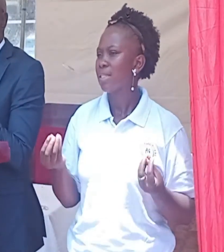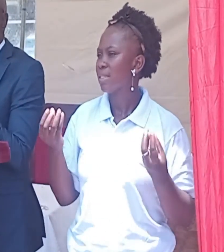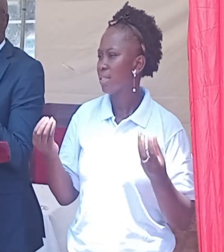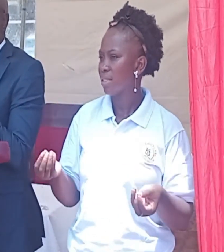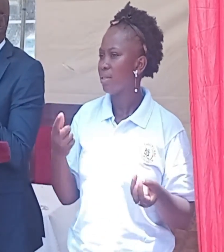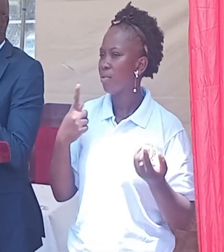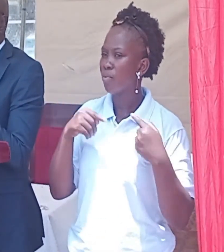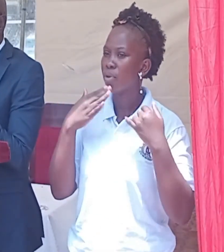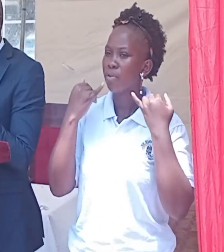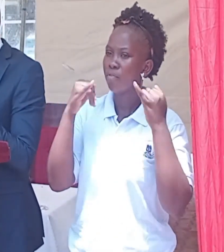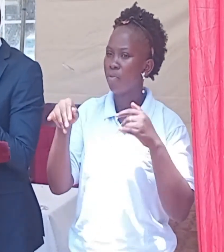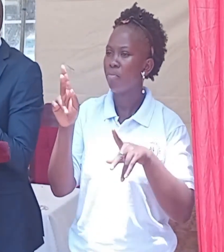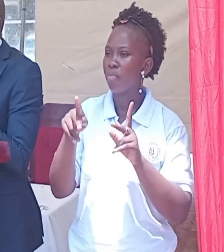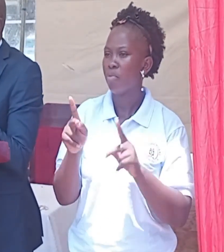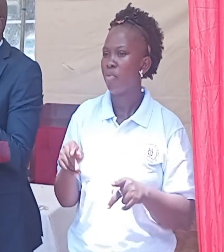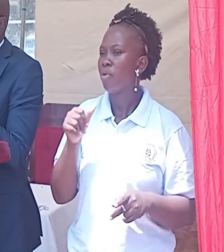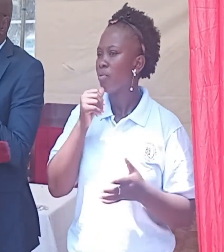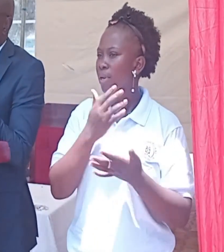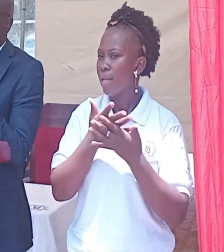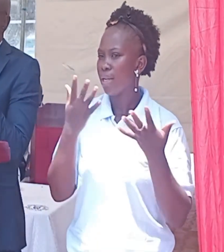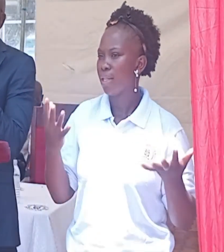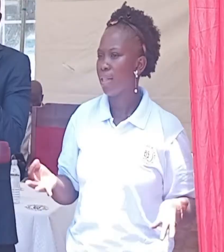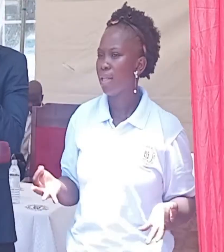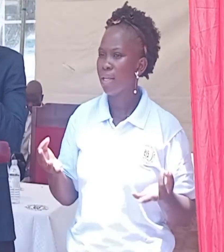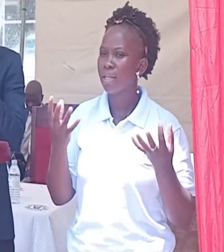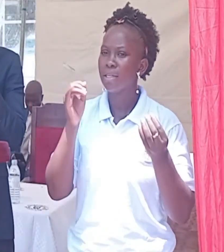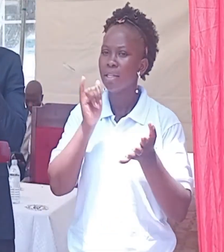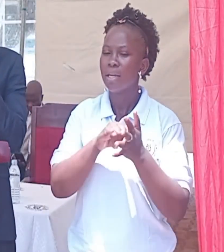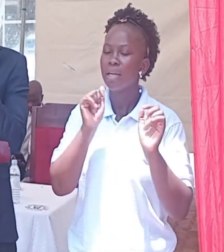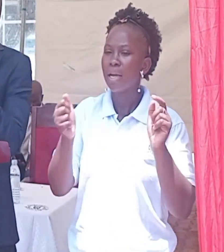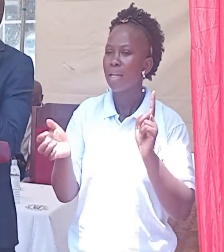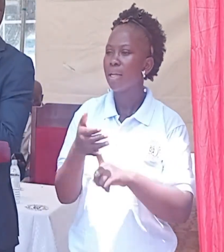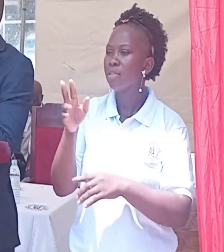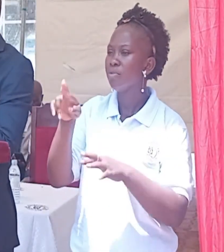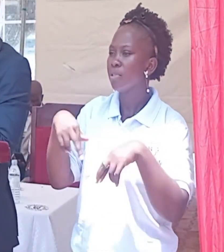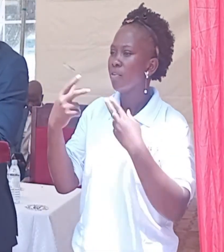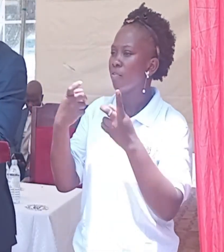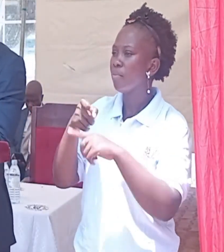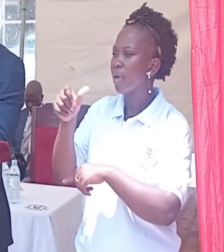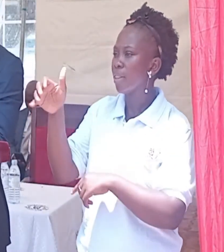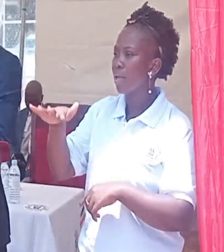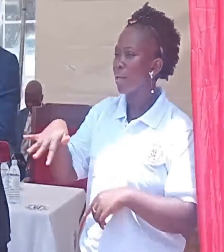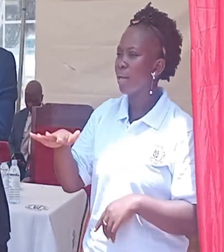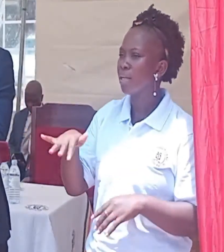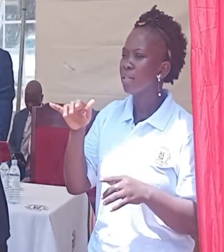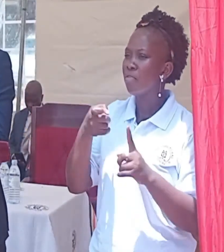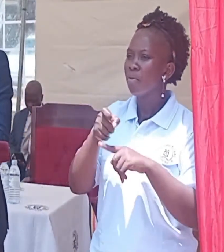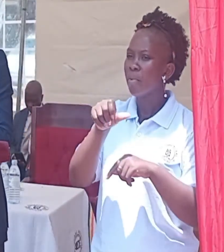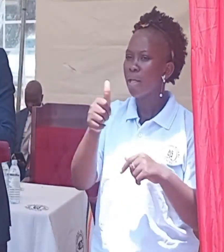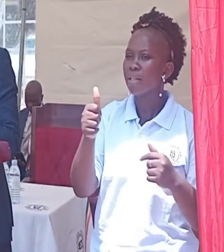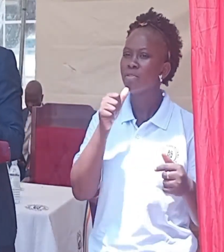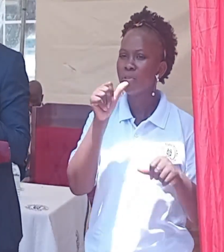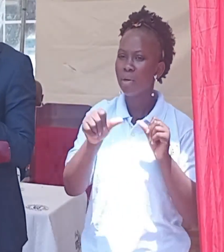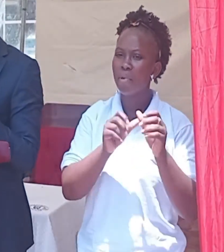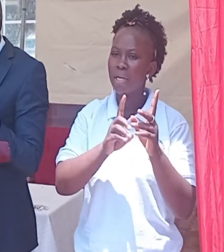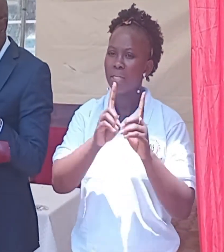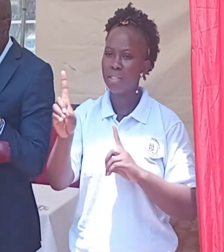the people, it's not anything sinister that you can get results from other areas before you get from Kampala. It's not about